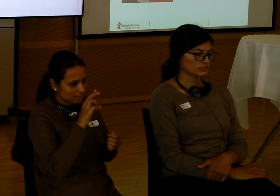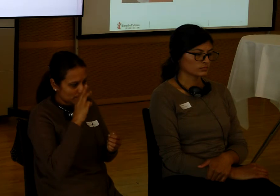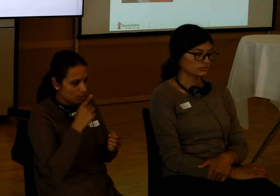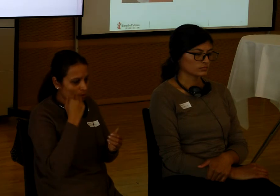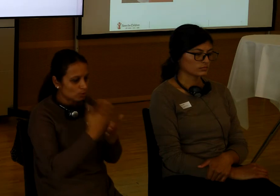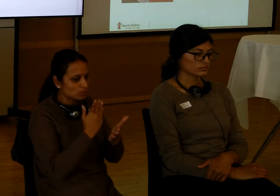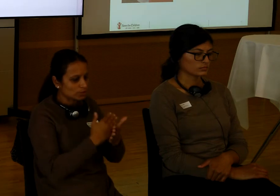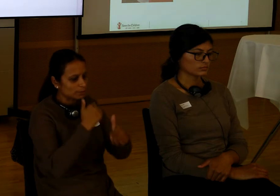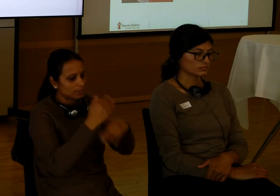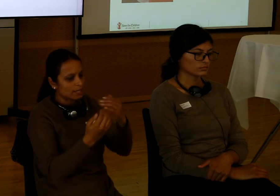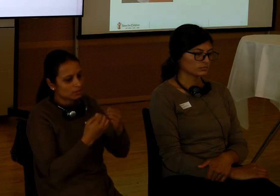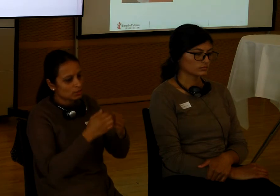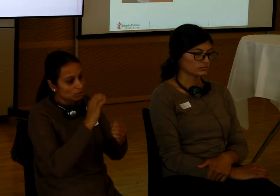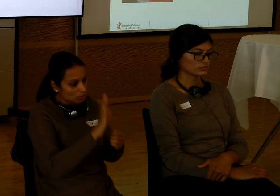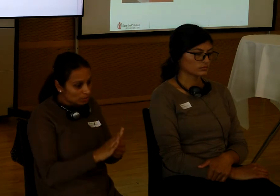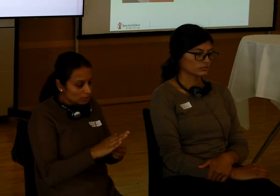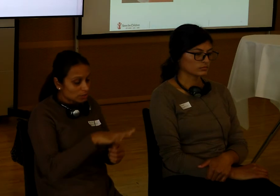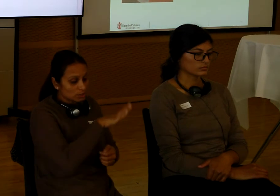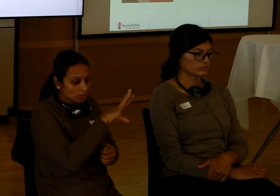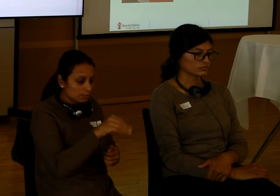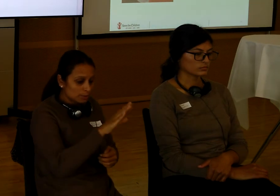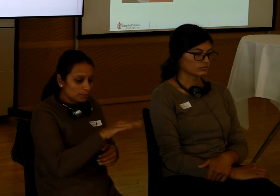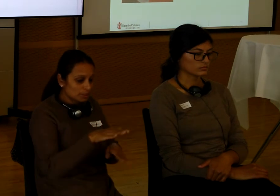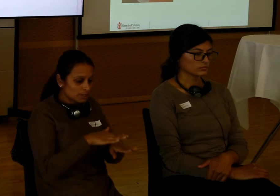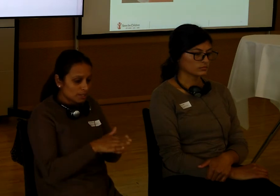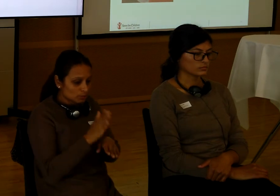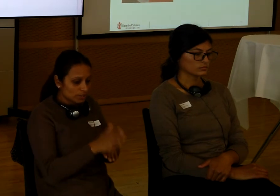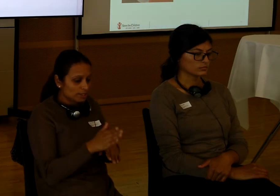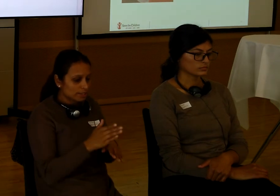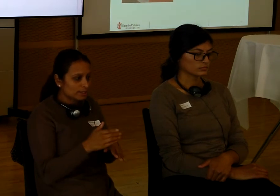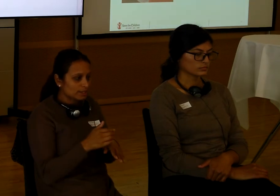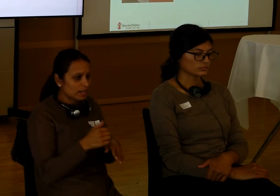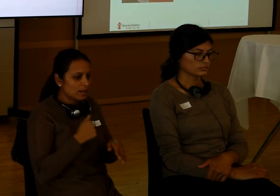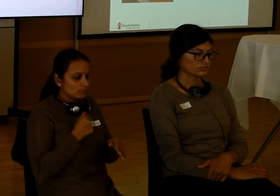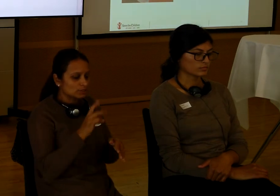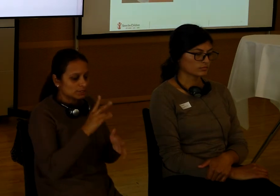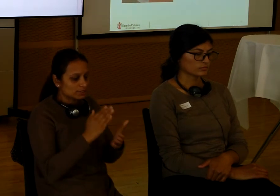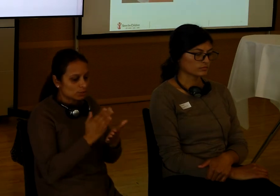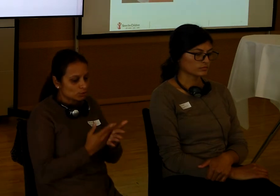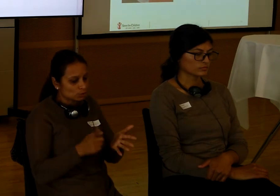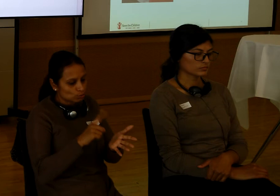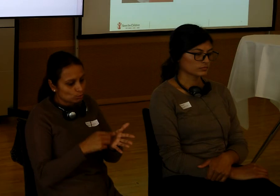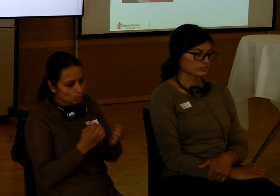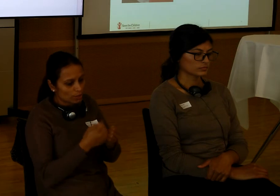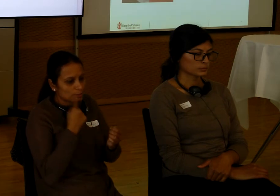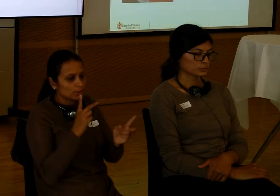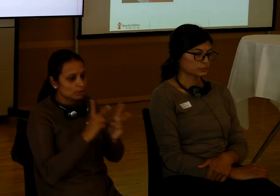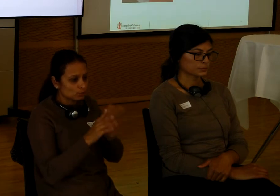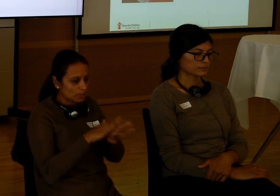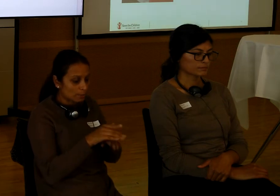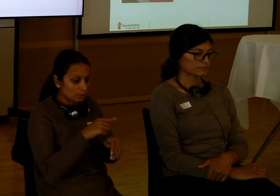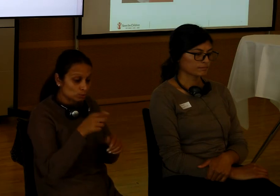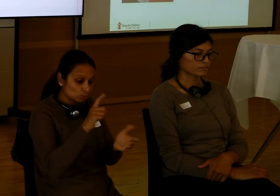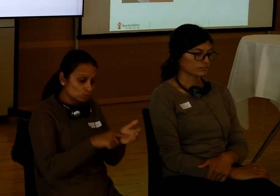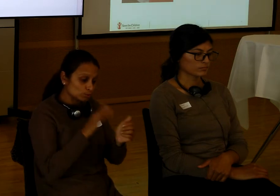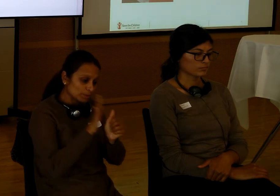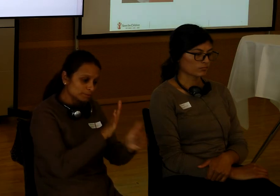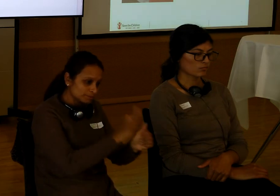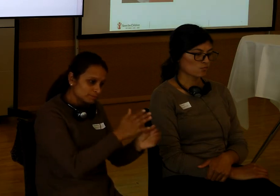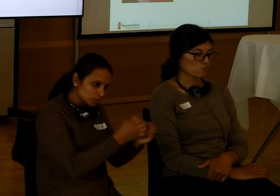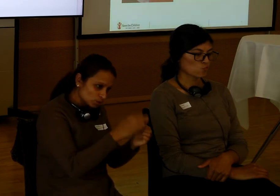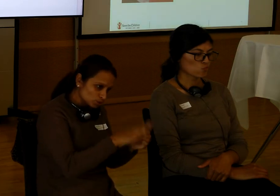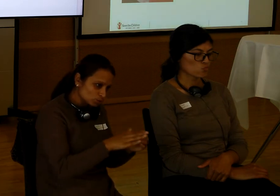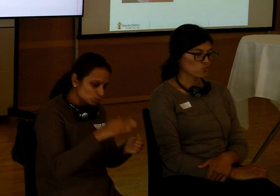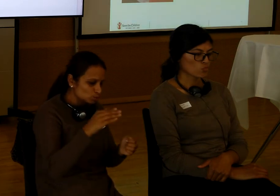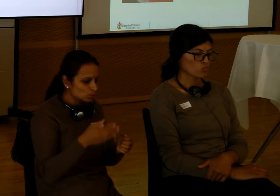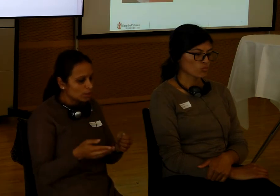play in providing every child a fair start in life. Thus, we push at starting at an early age when